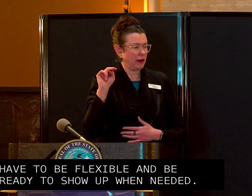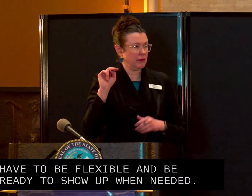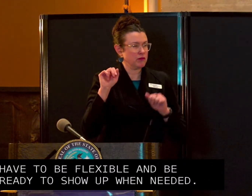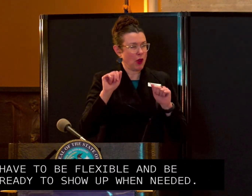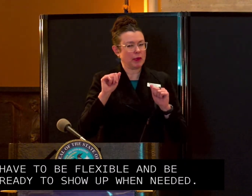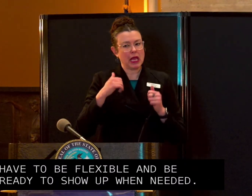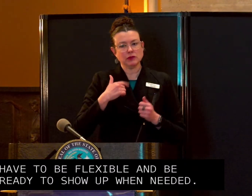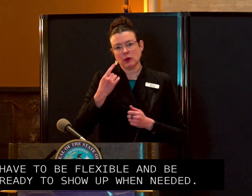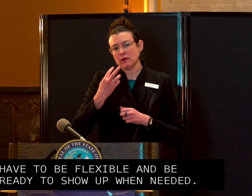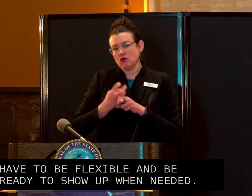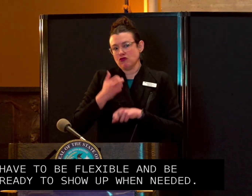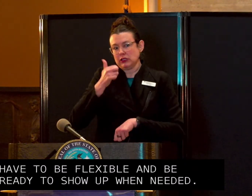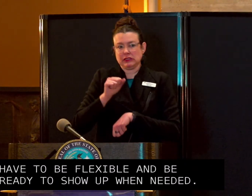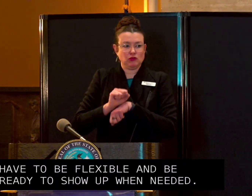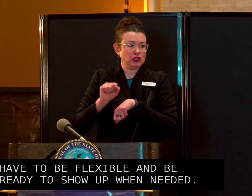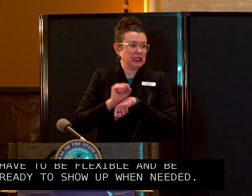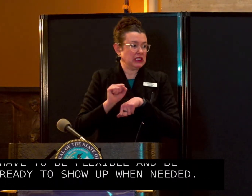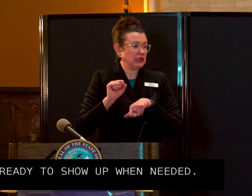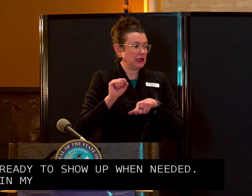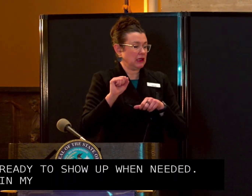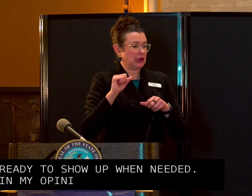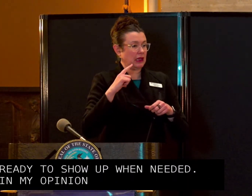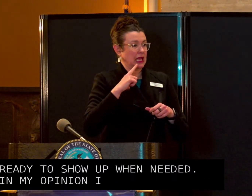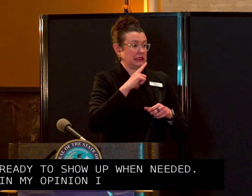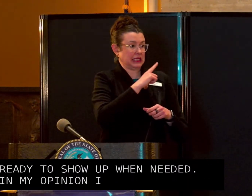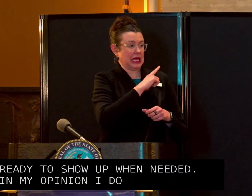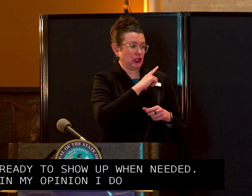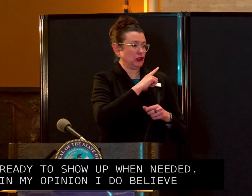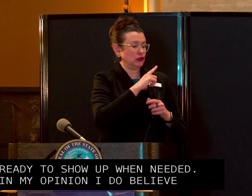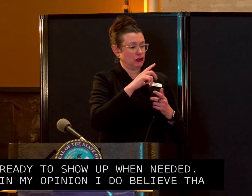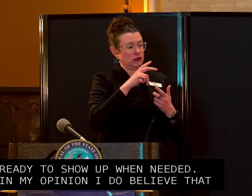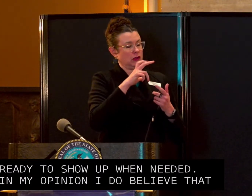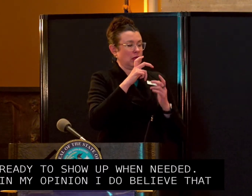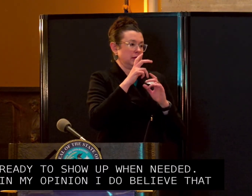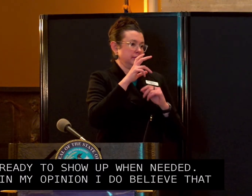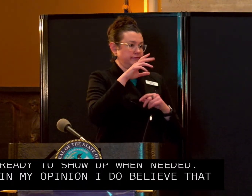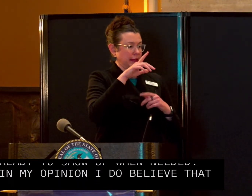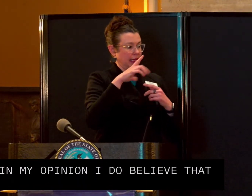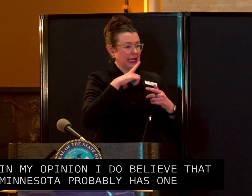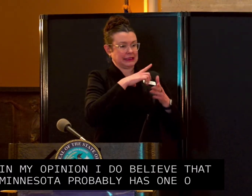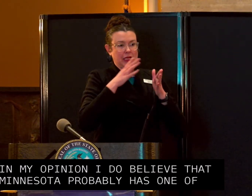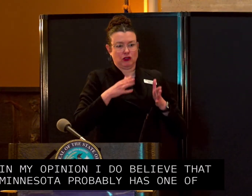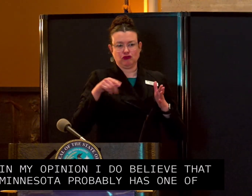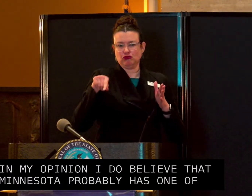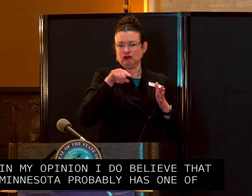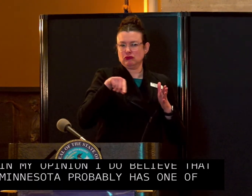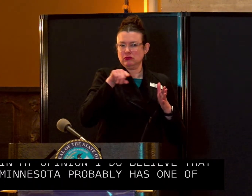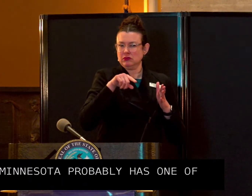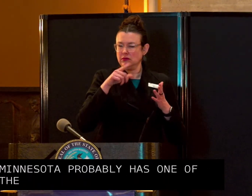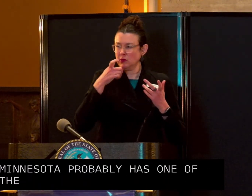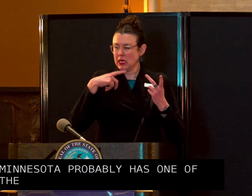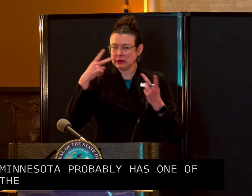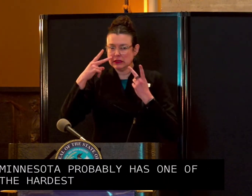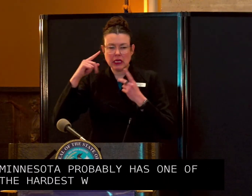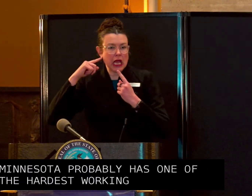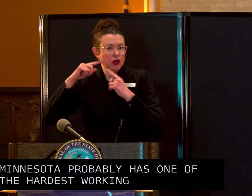my opinion, I do believe that Minnesota probably has one of the hardest working legislatures.